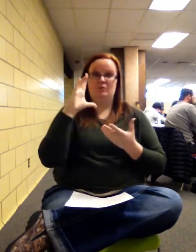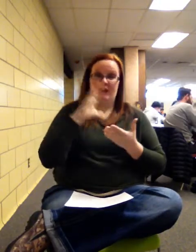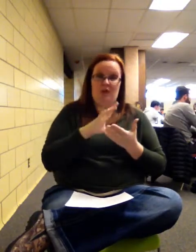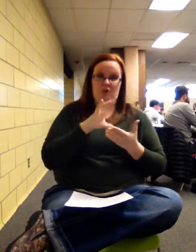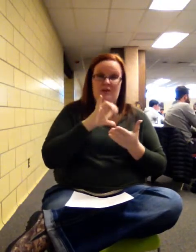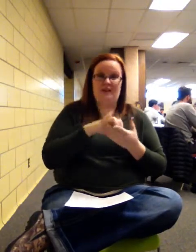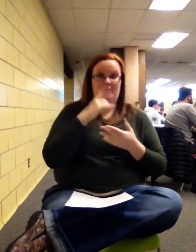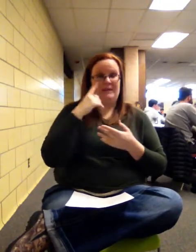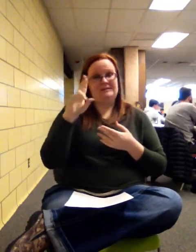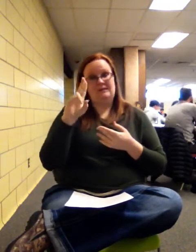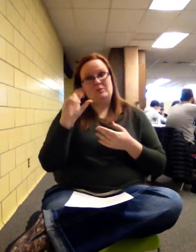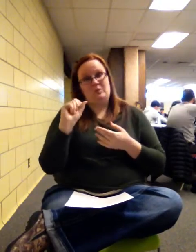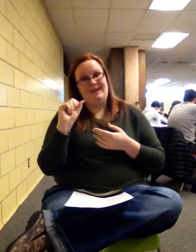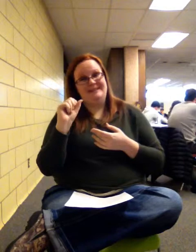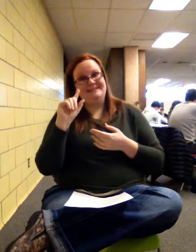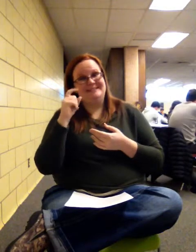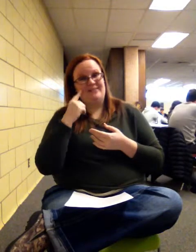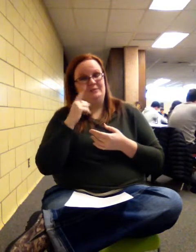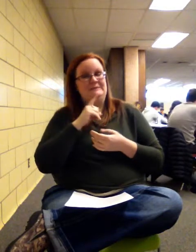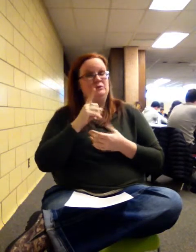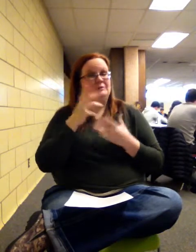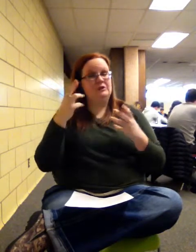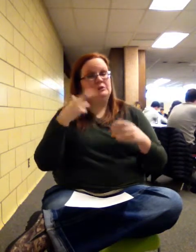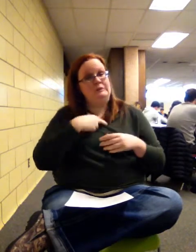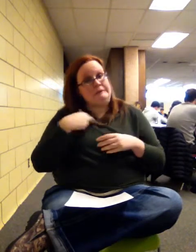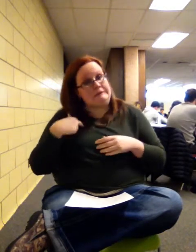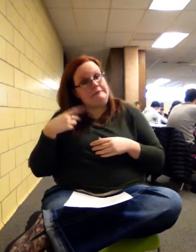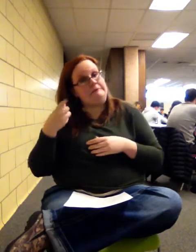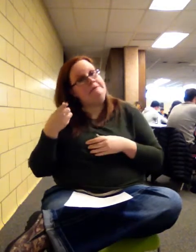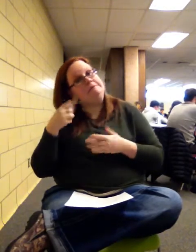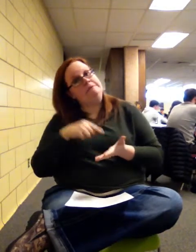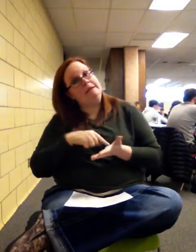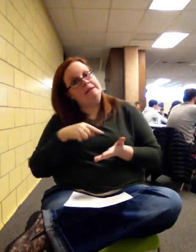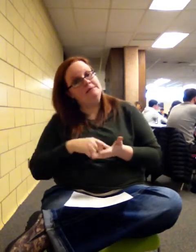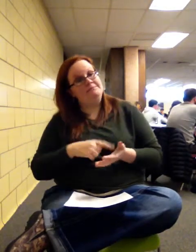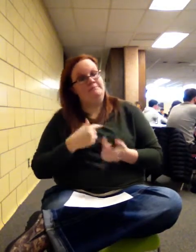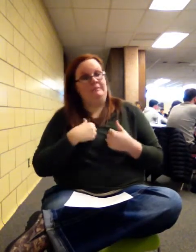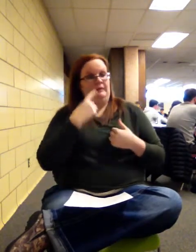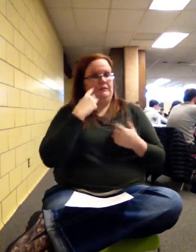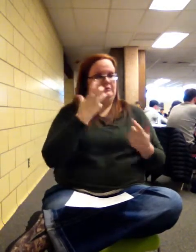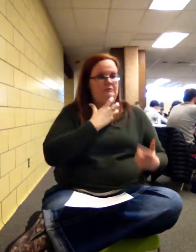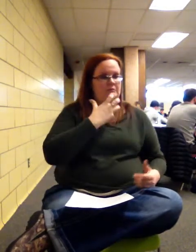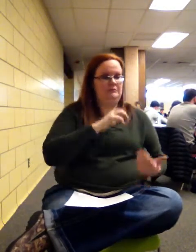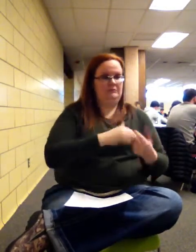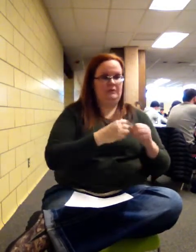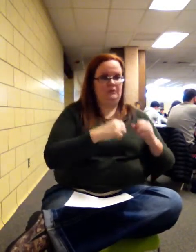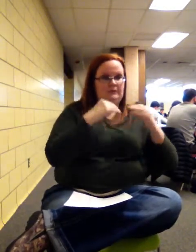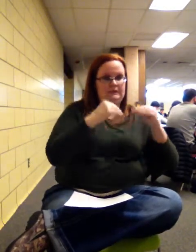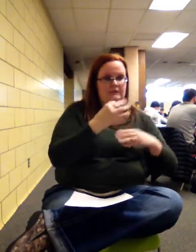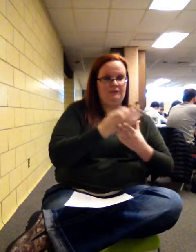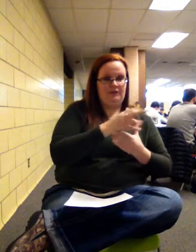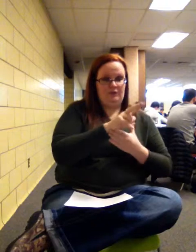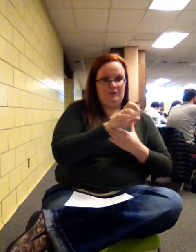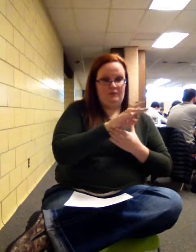too risky, they're getting too much debt. Me being a nerd, I'm thinking, oh no, how are we going to teach Finance 340? The authors never changed it, so we still